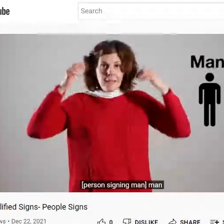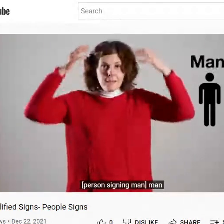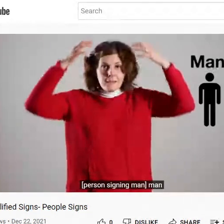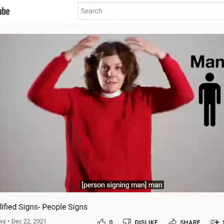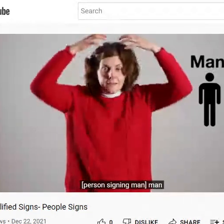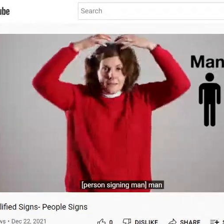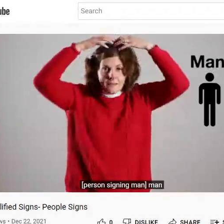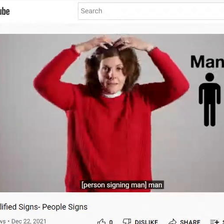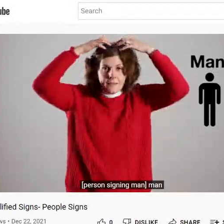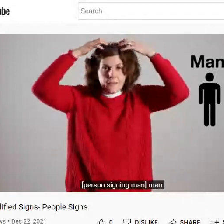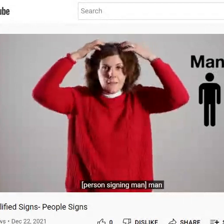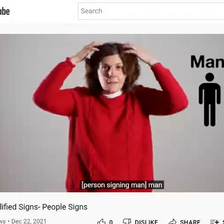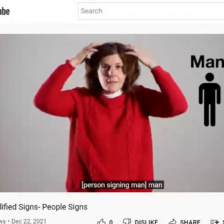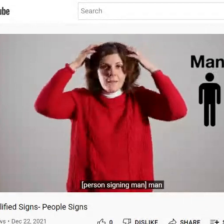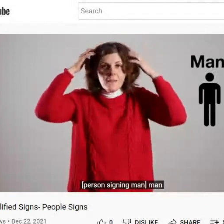Man.